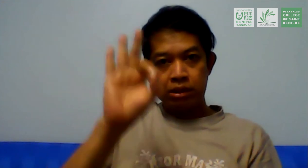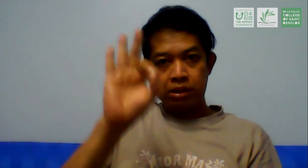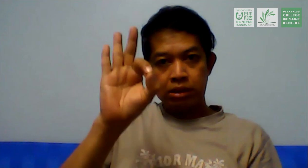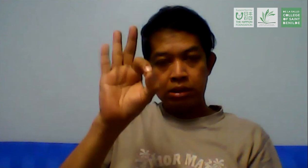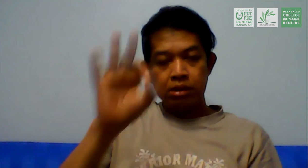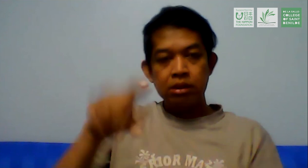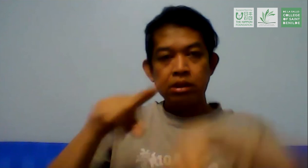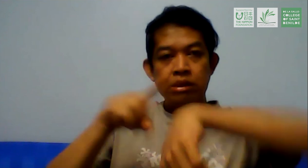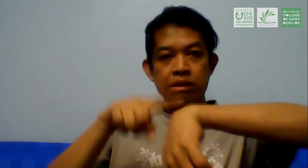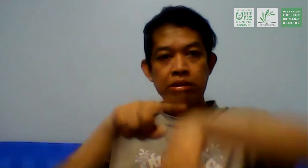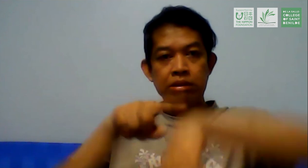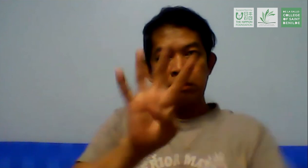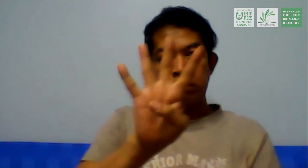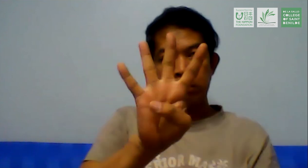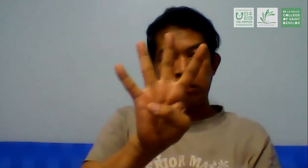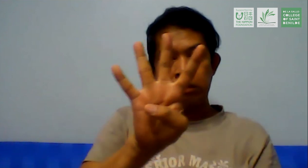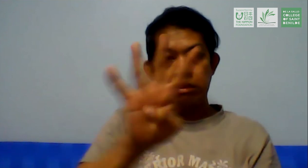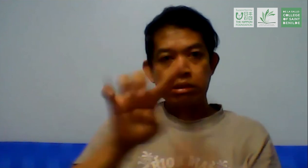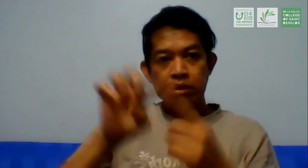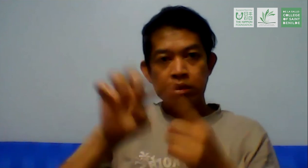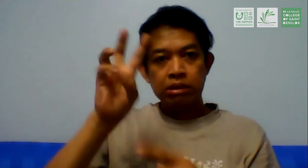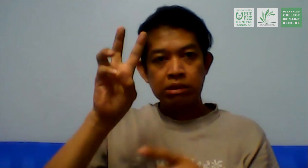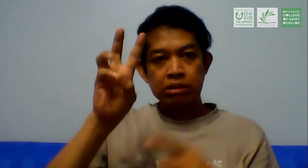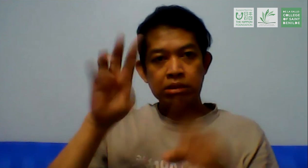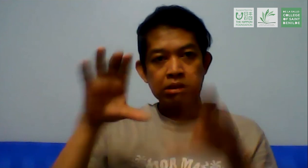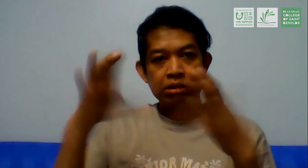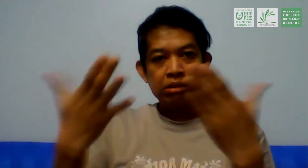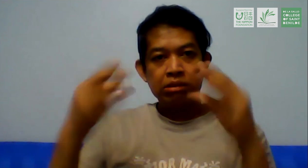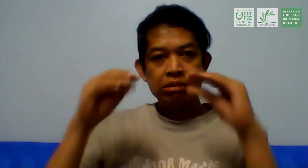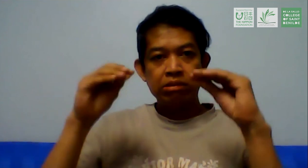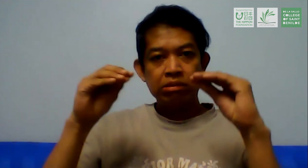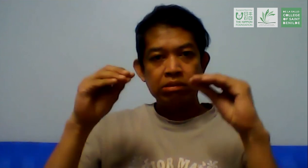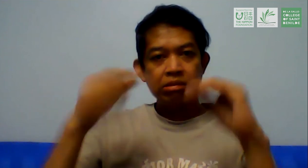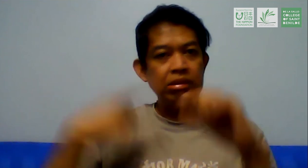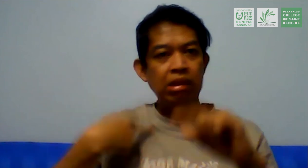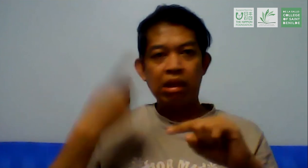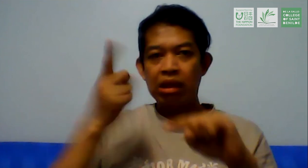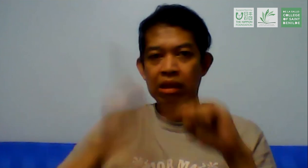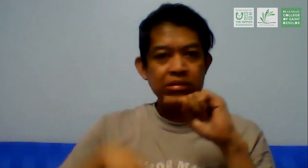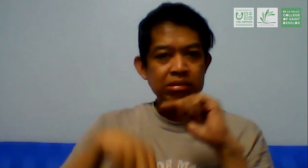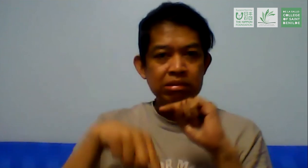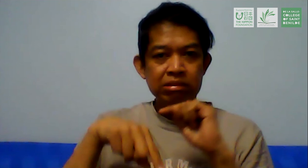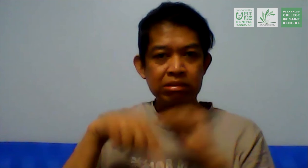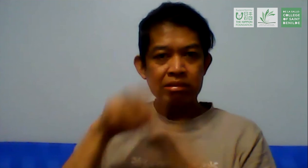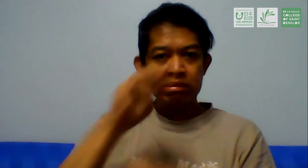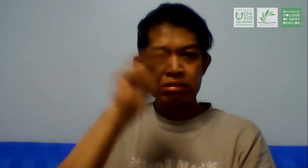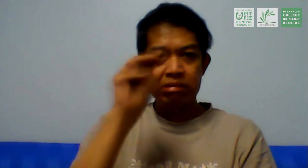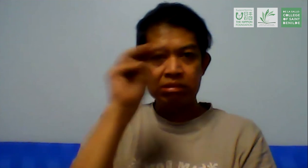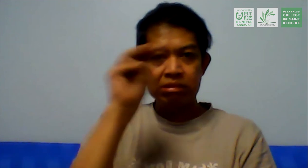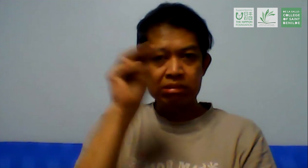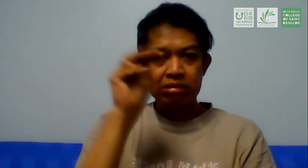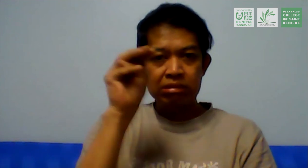So every Monday and Friday from 4 to 6 I teach, so I don't think I